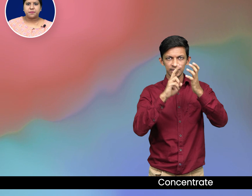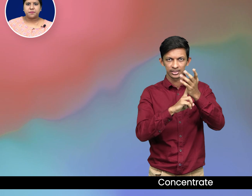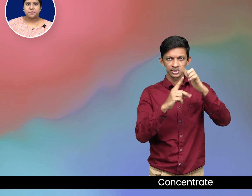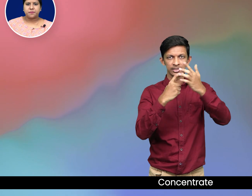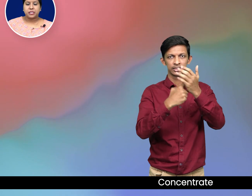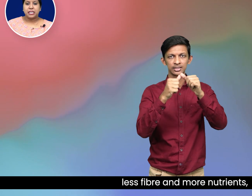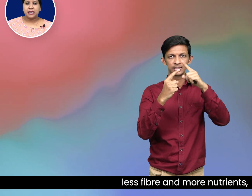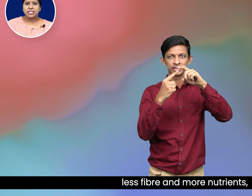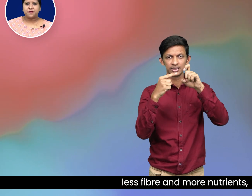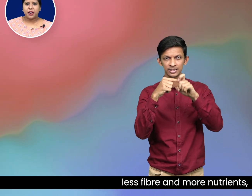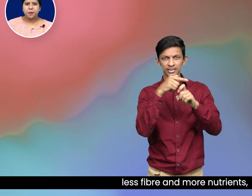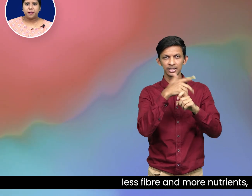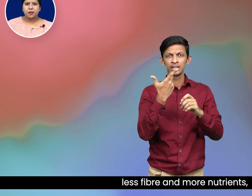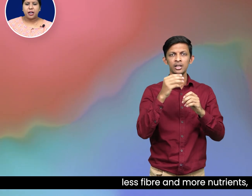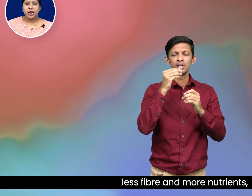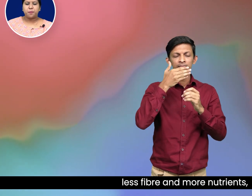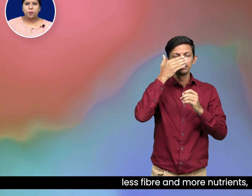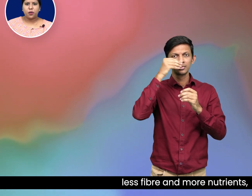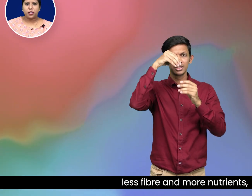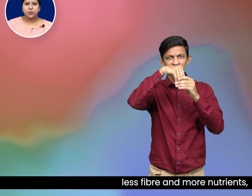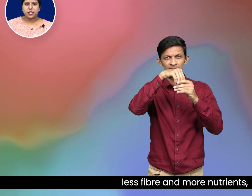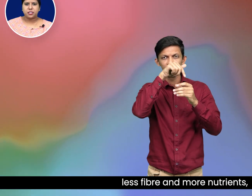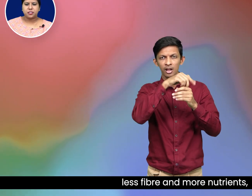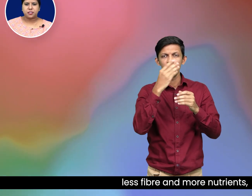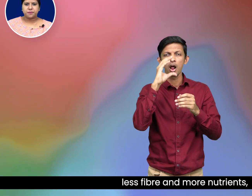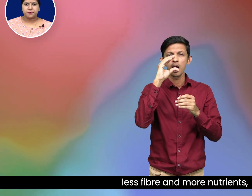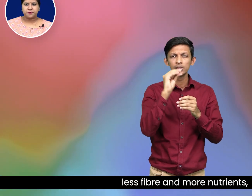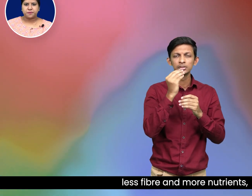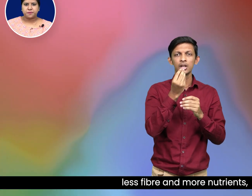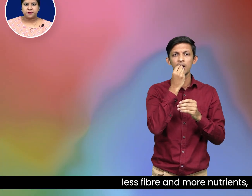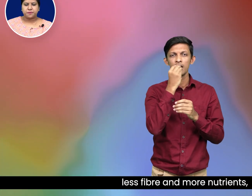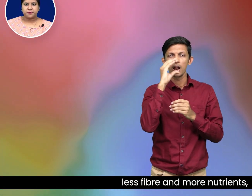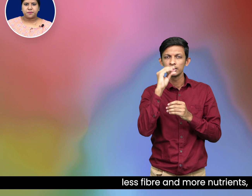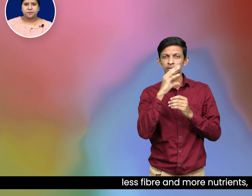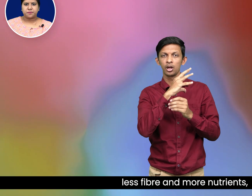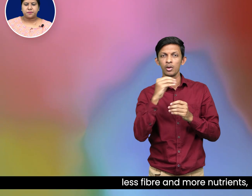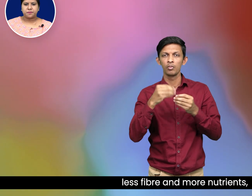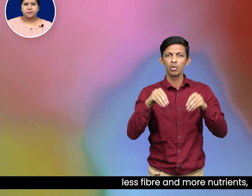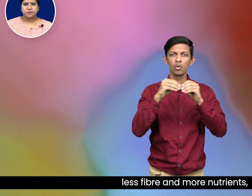Concentrate, less fiber and more nutrients.